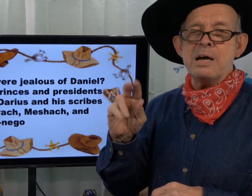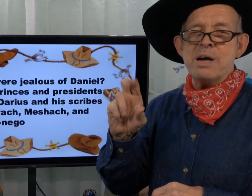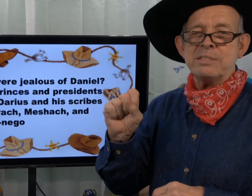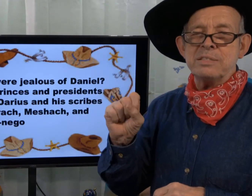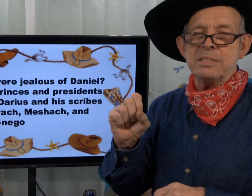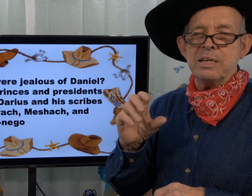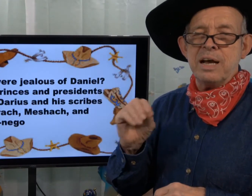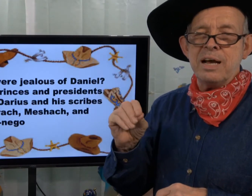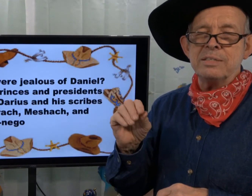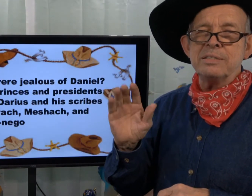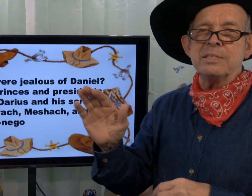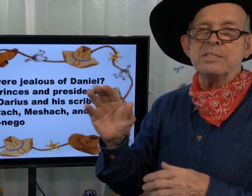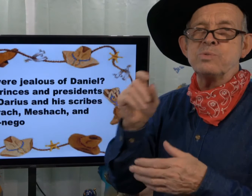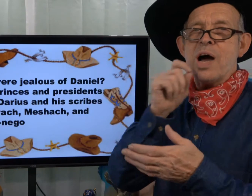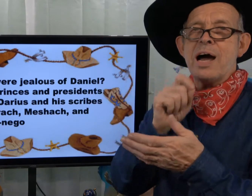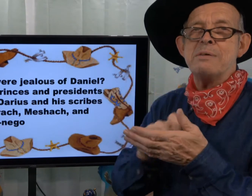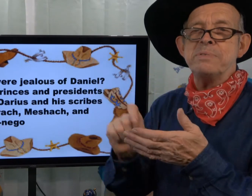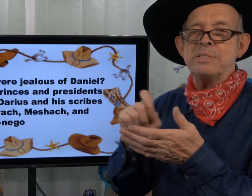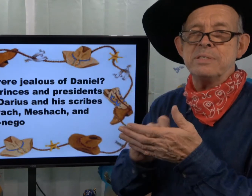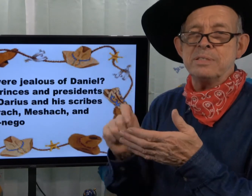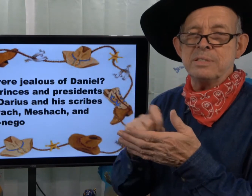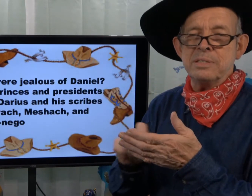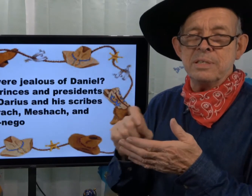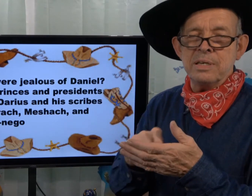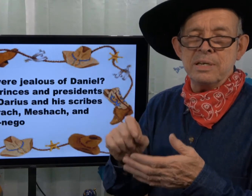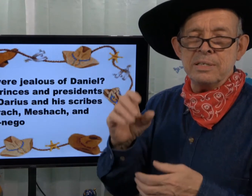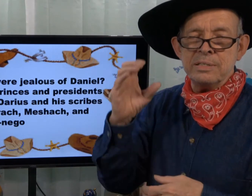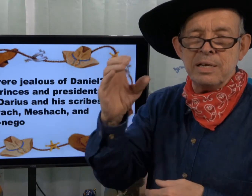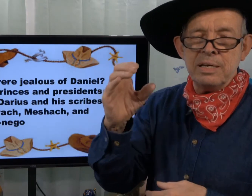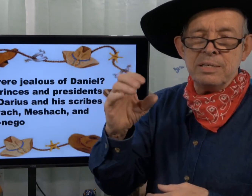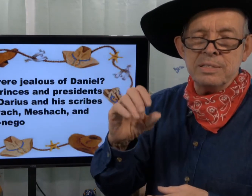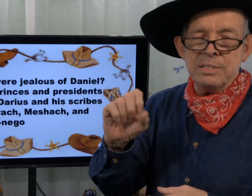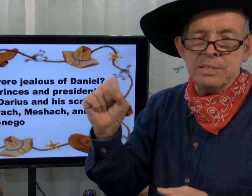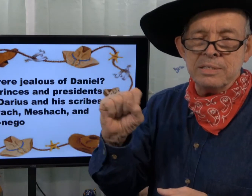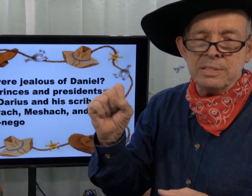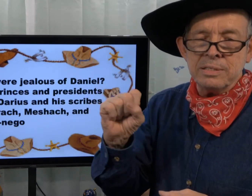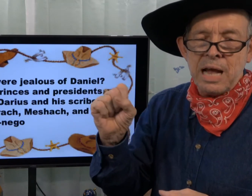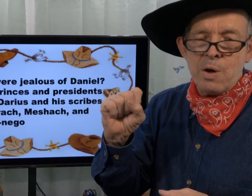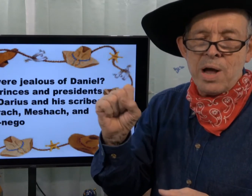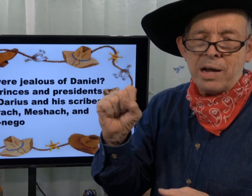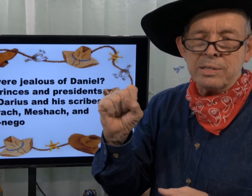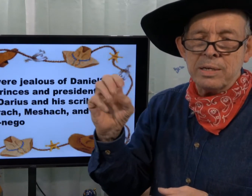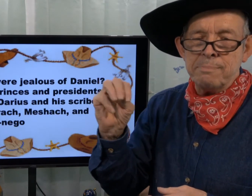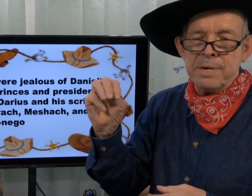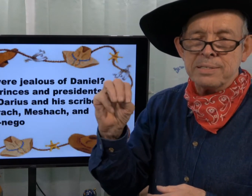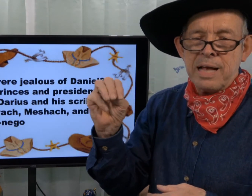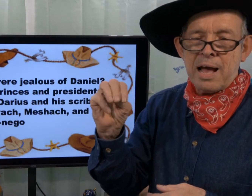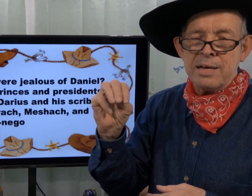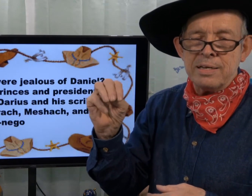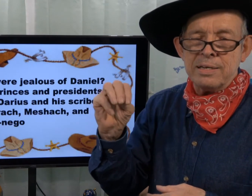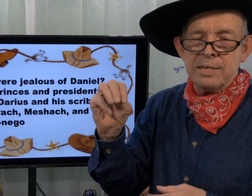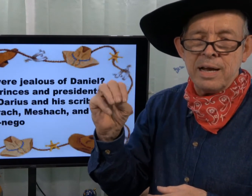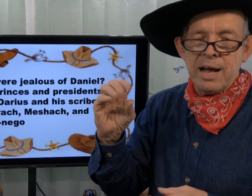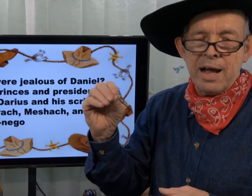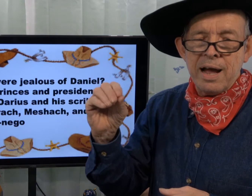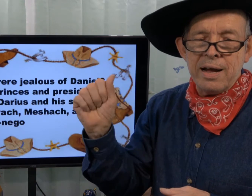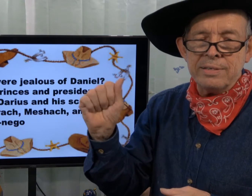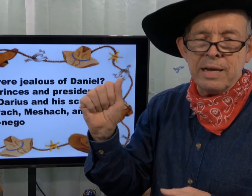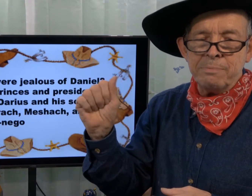Cyrus and his tribes. C, Shadrach, Meshach, and